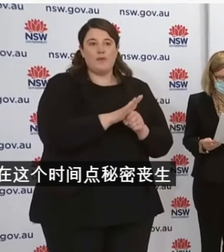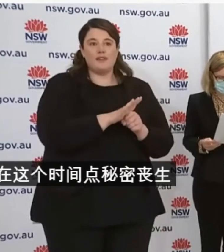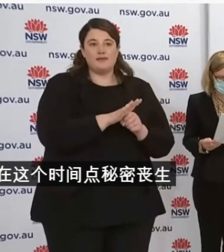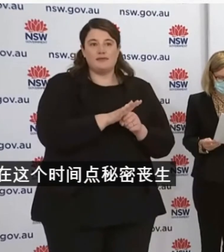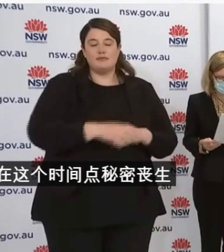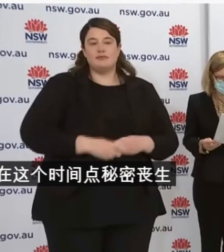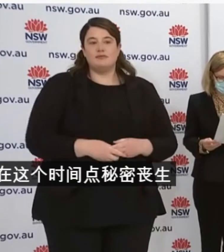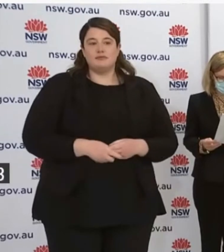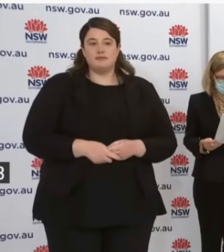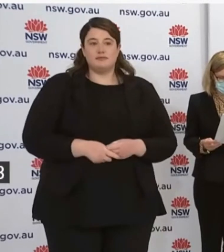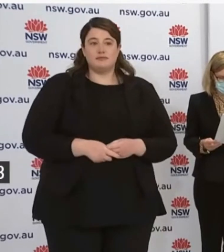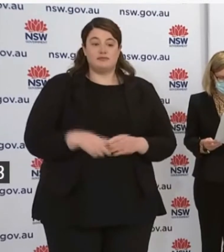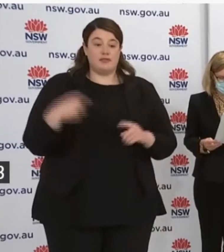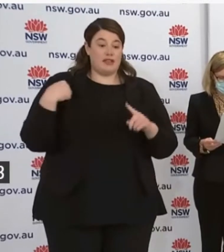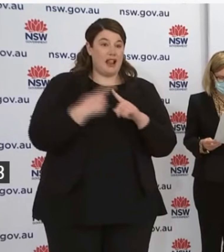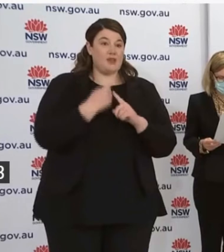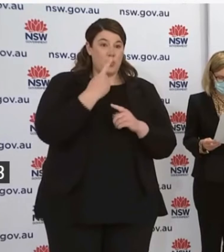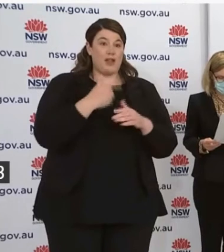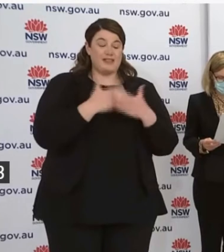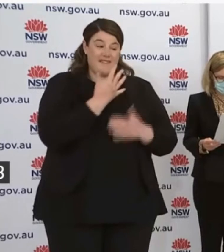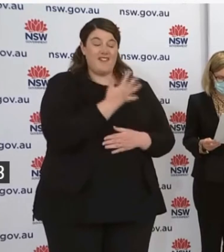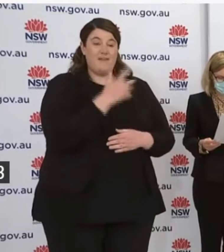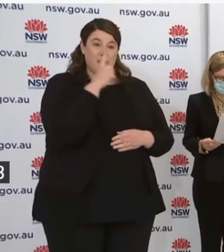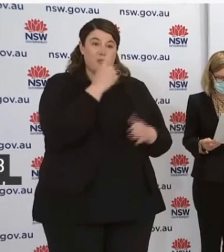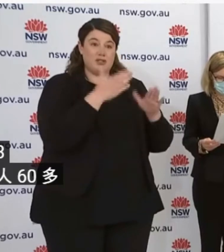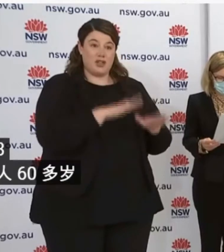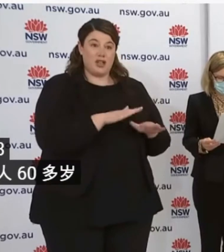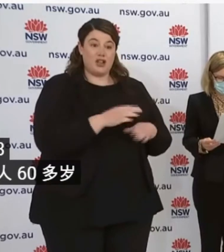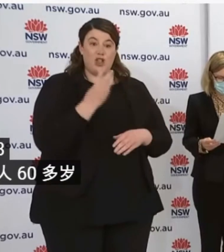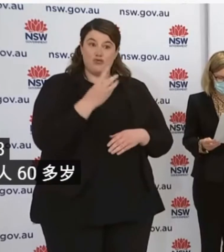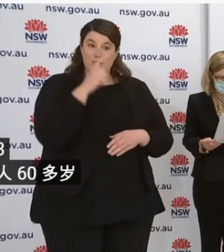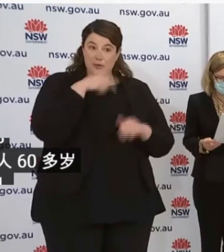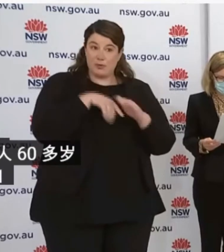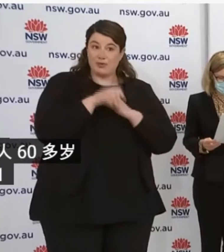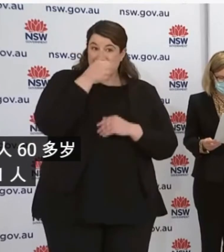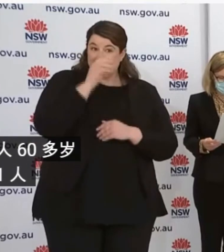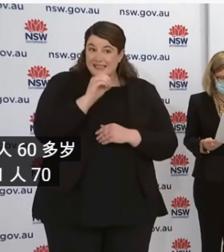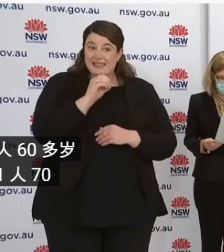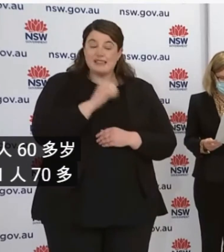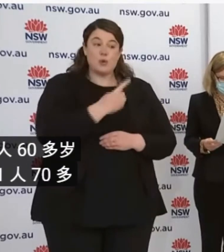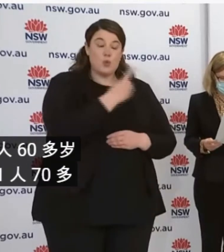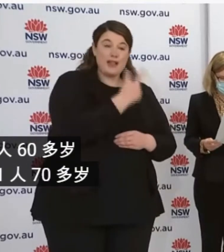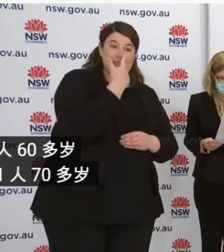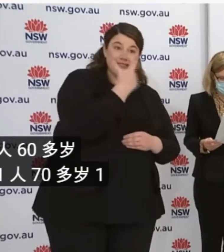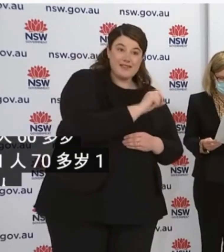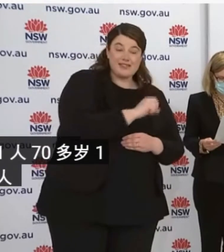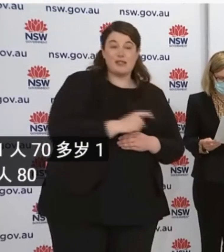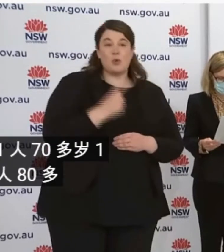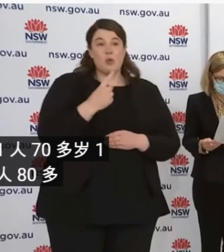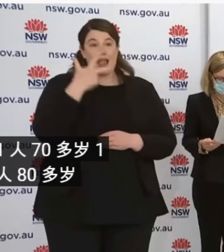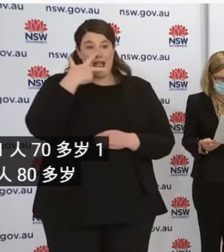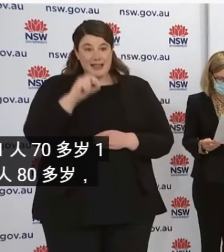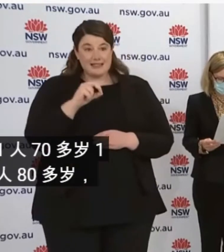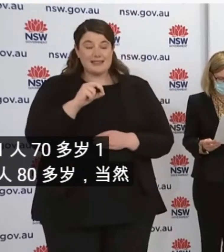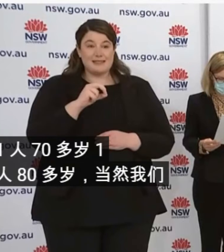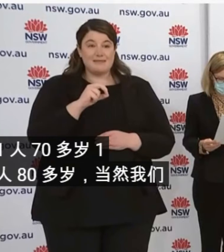point in time in the last 24 hours. 3 people in their 60s, 1 person in their 70s, 1 person in their 80s, and